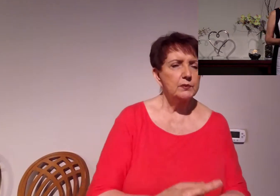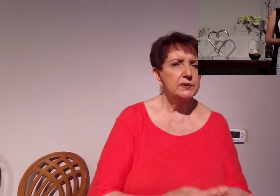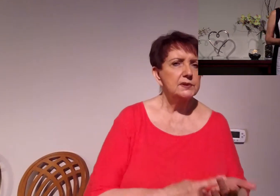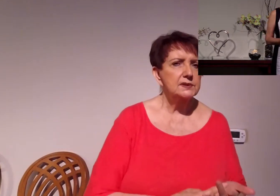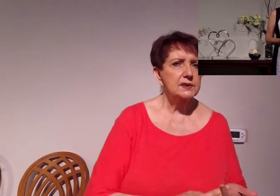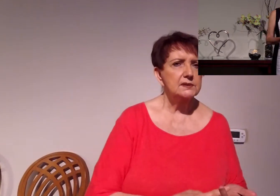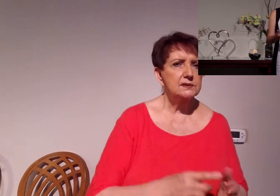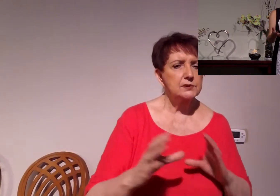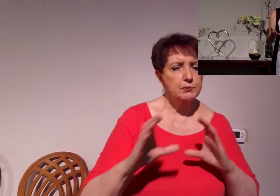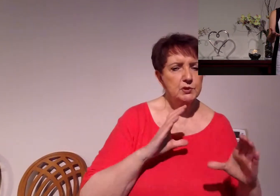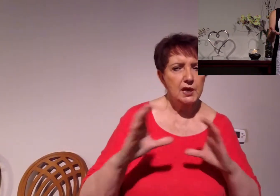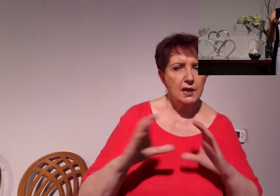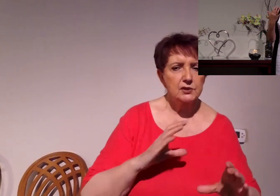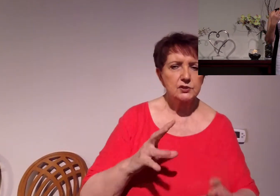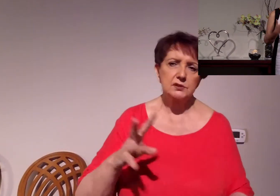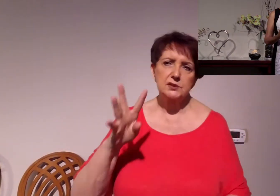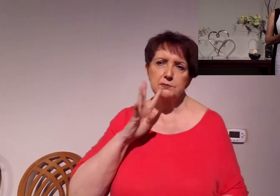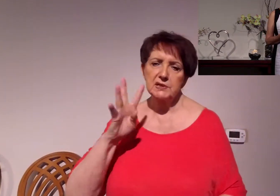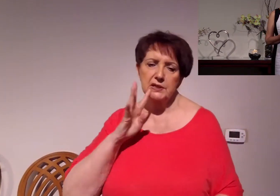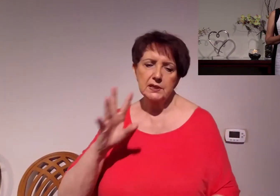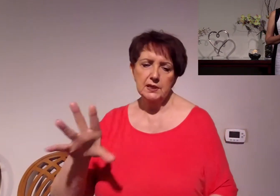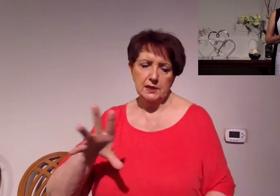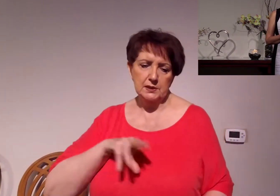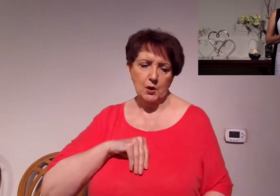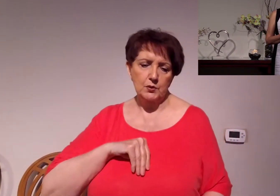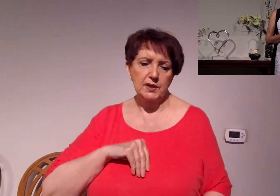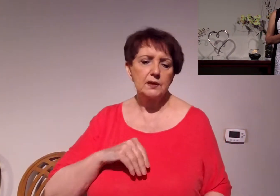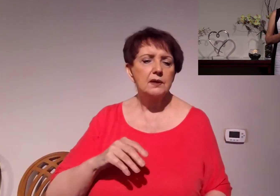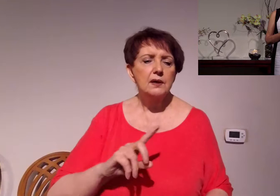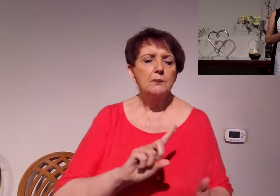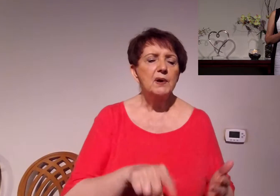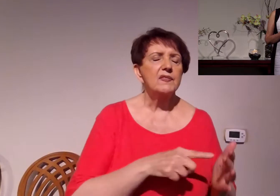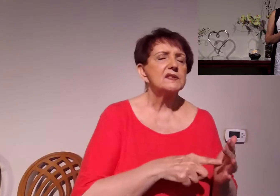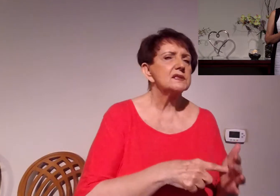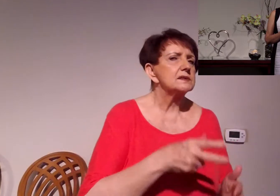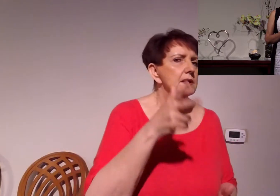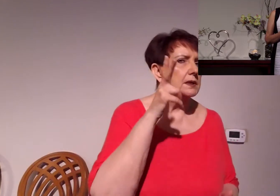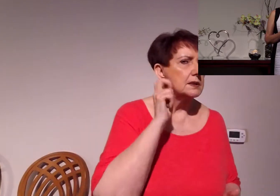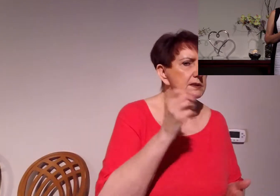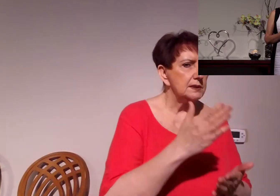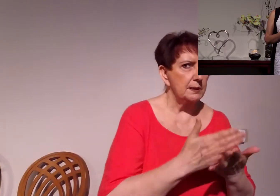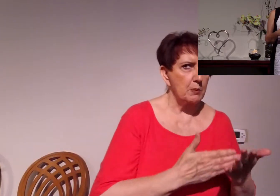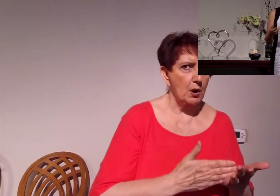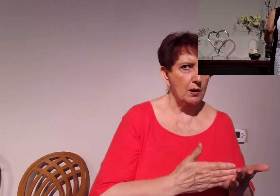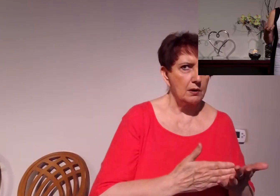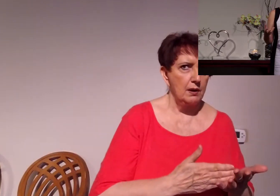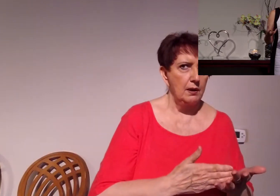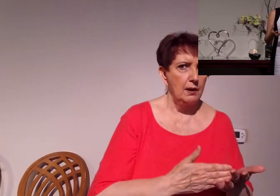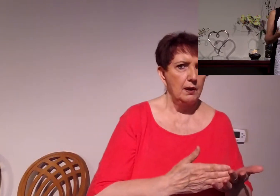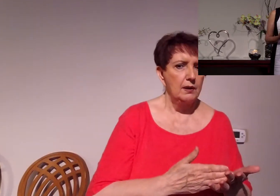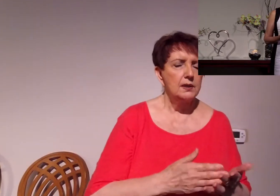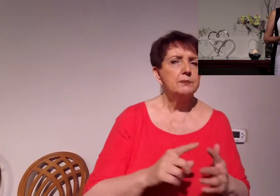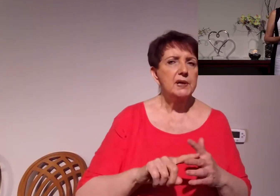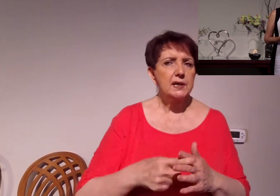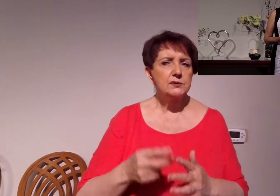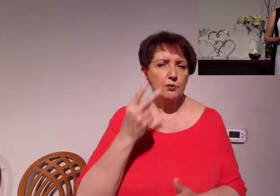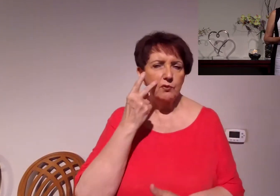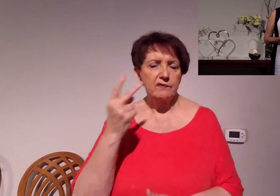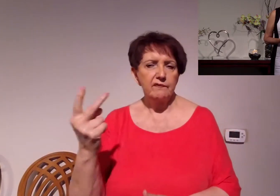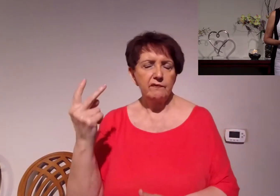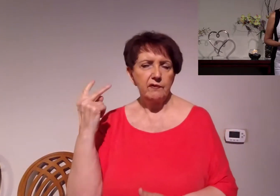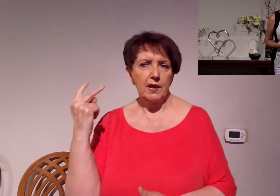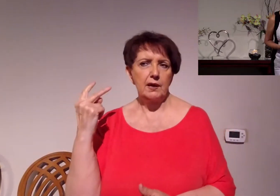owning. This is where the listening part comes in with each other, is to really begin to reflect